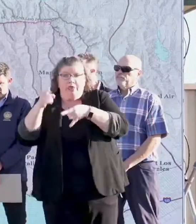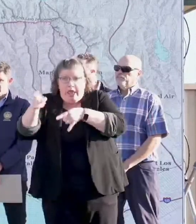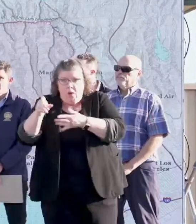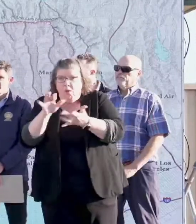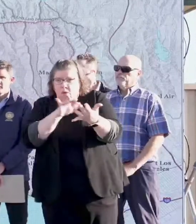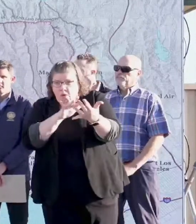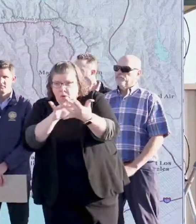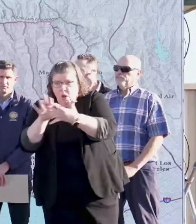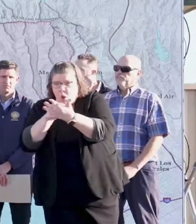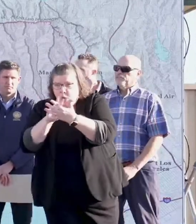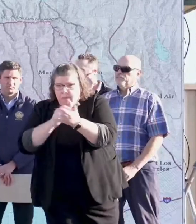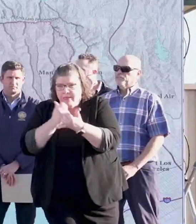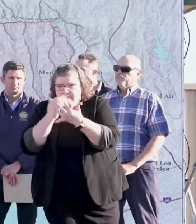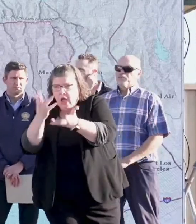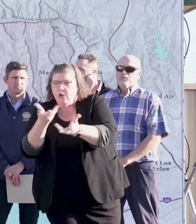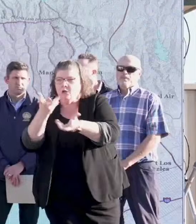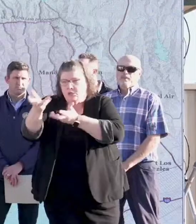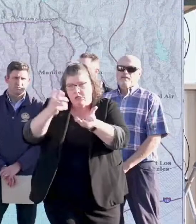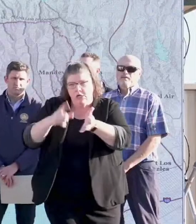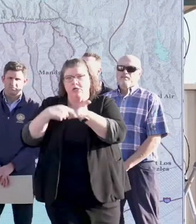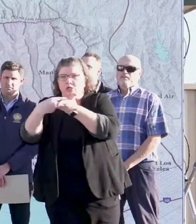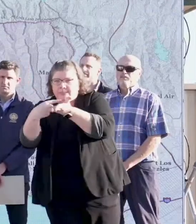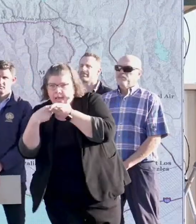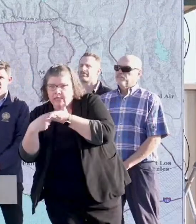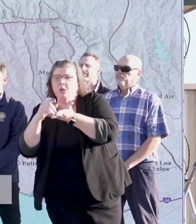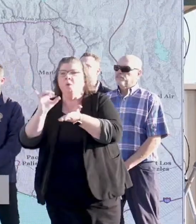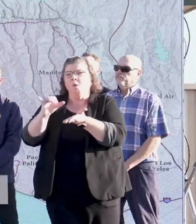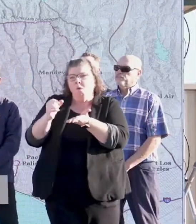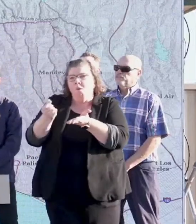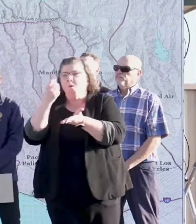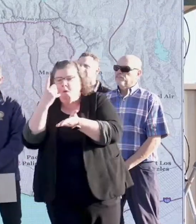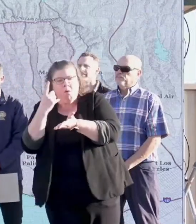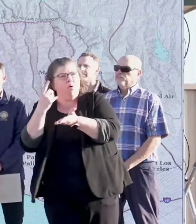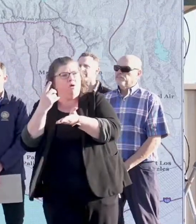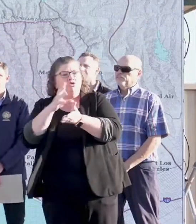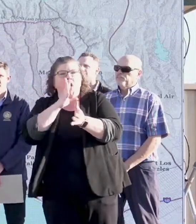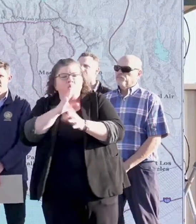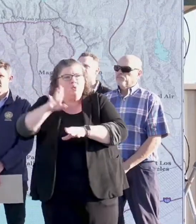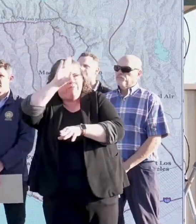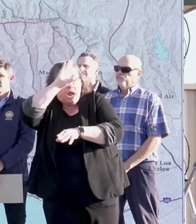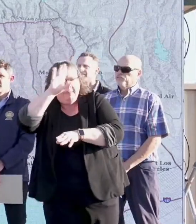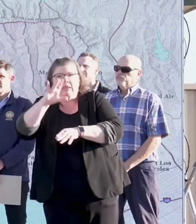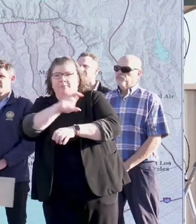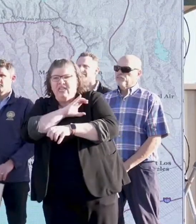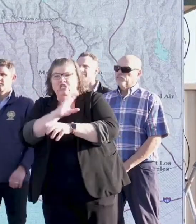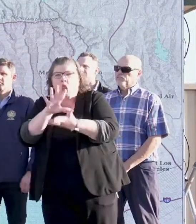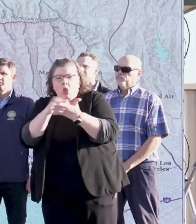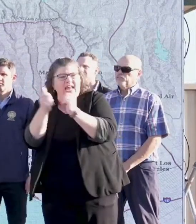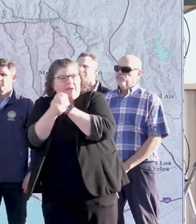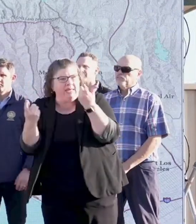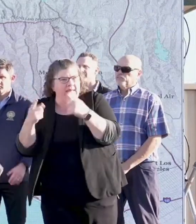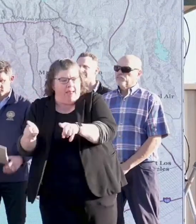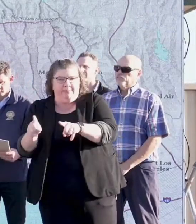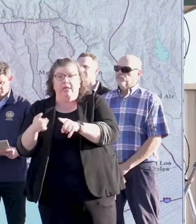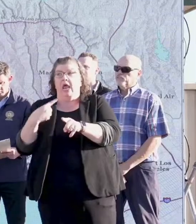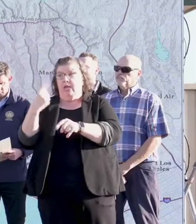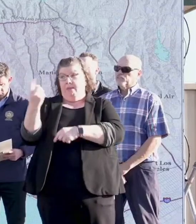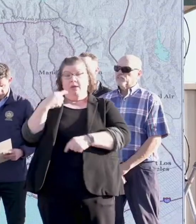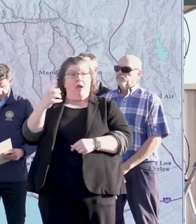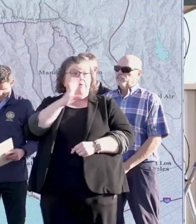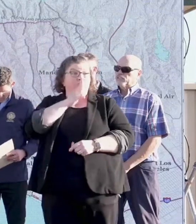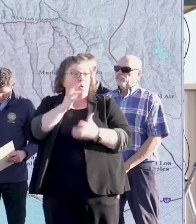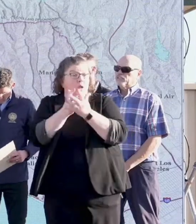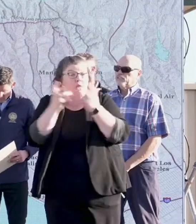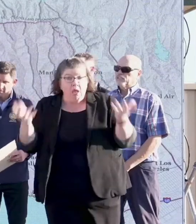learning about the fire, engaging, talking to the first responders, learning about everything that happened. And we've spoken extensively, and we've